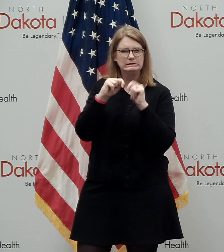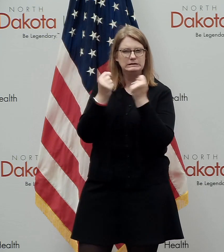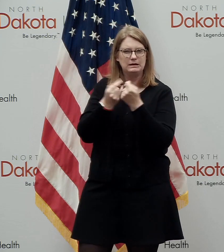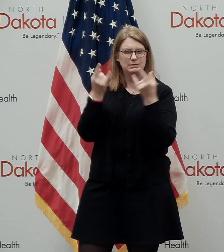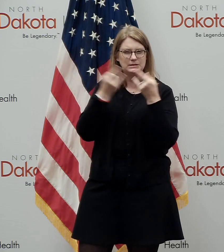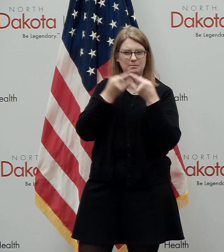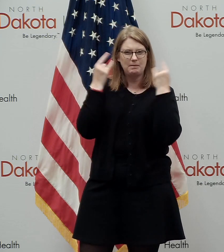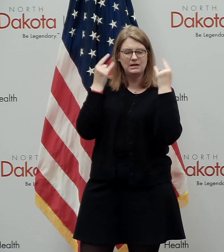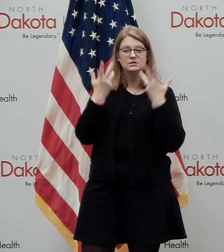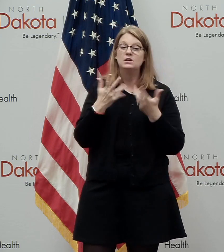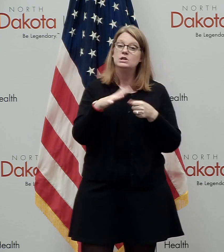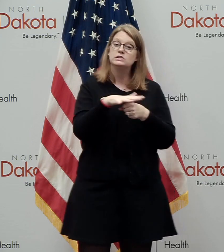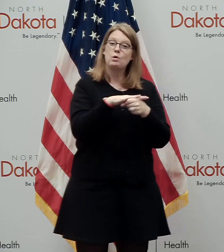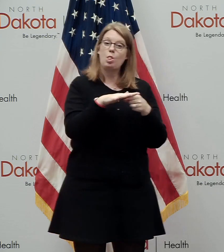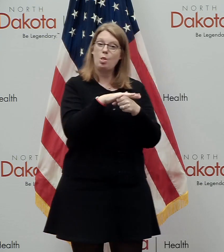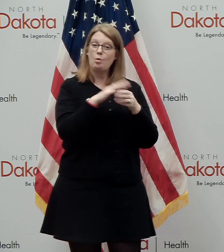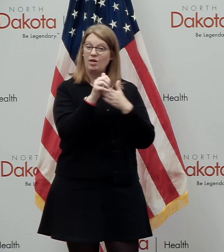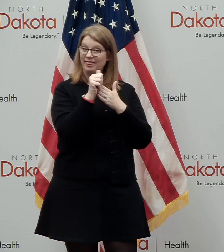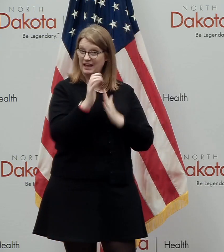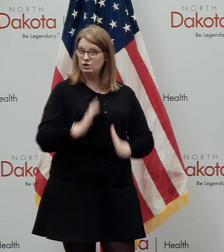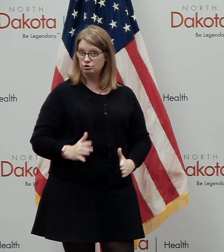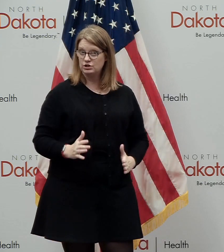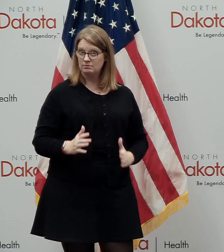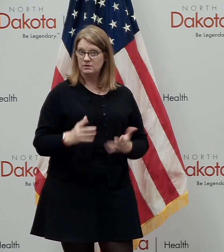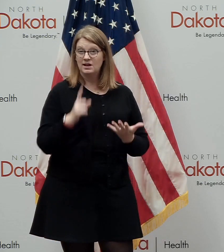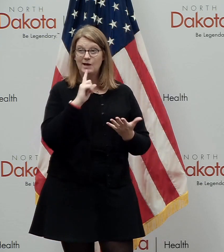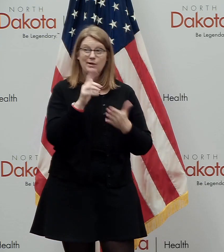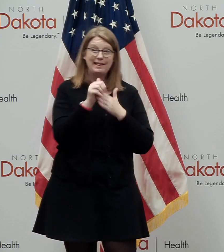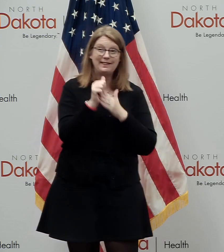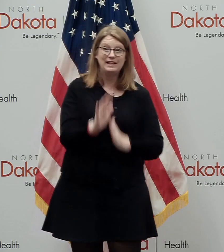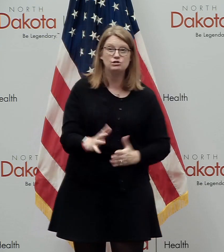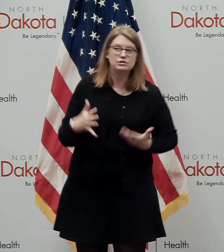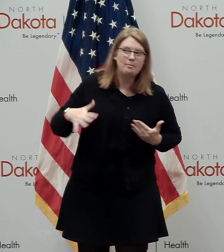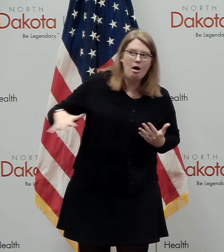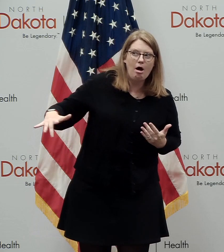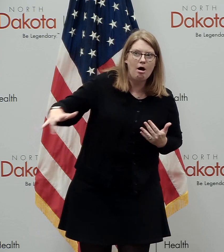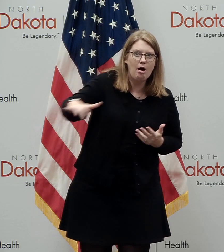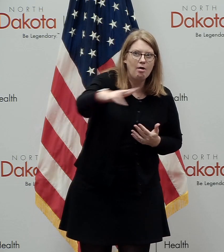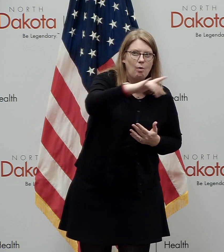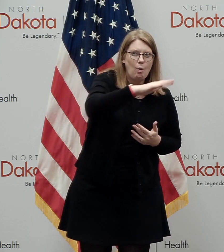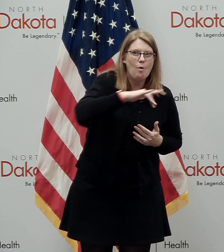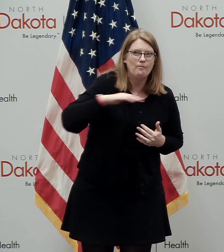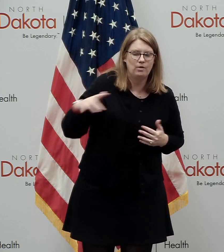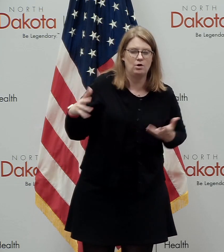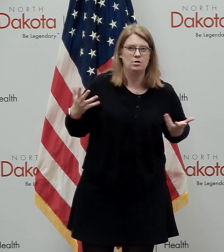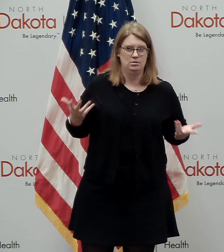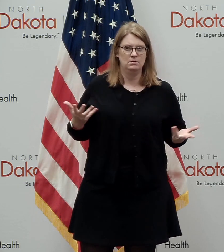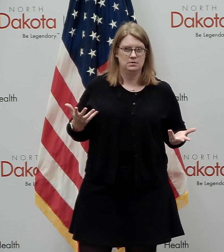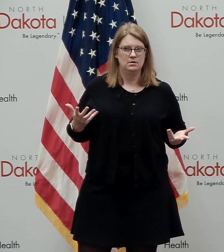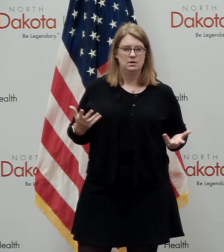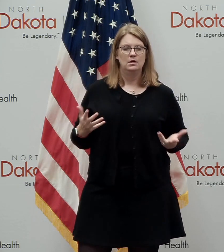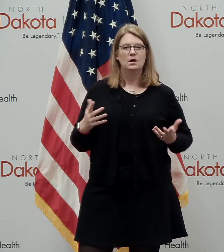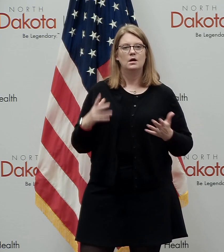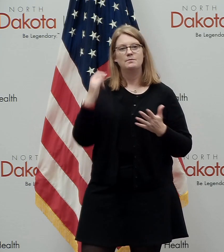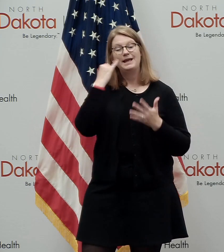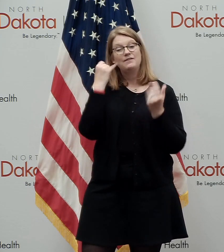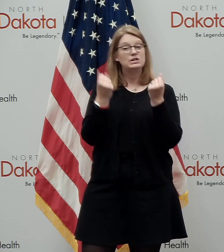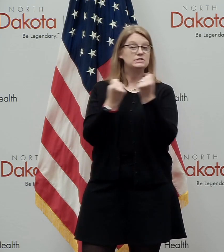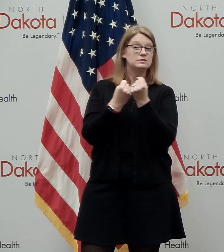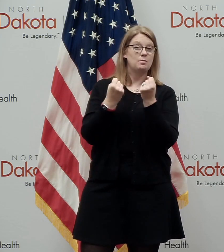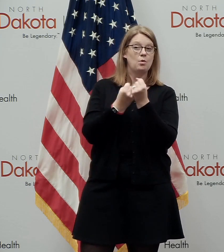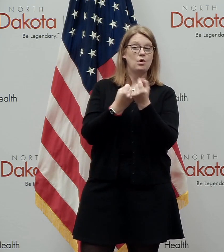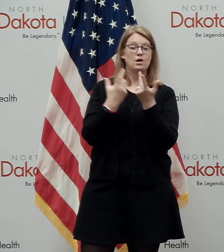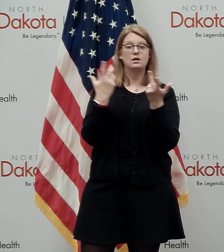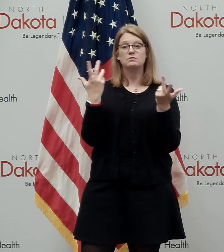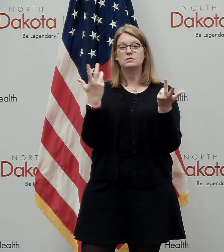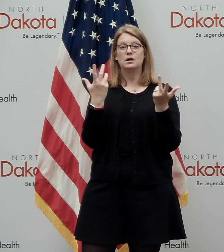take local leadership, as we like to say in North Dakota, leadership everywhere. We're looking for that, and whether that's supporting,